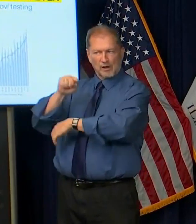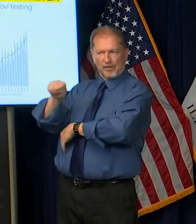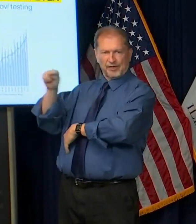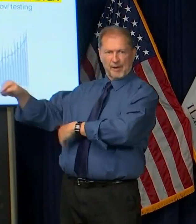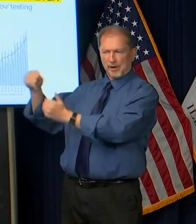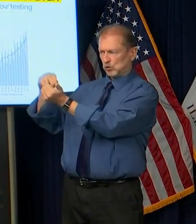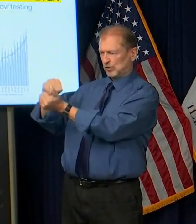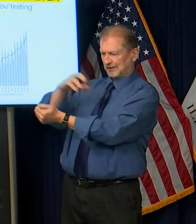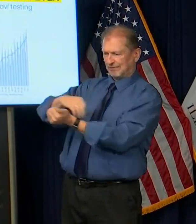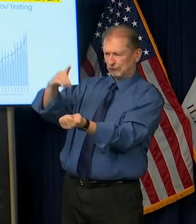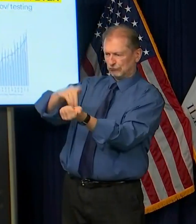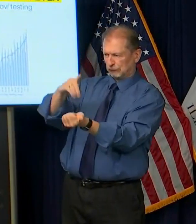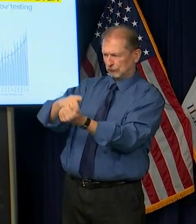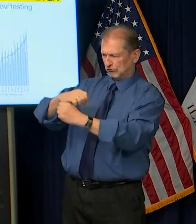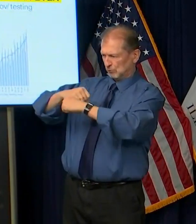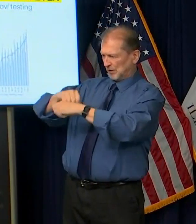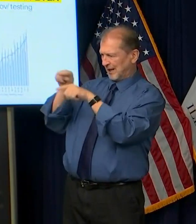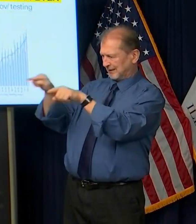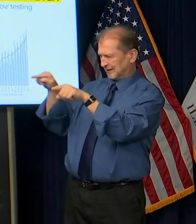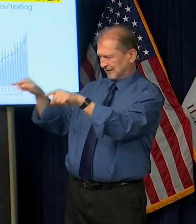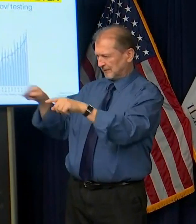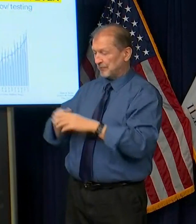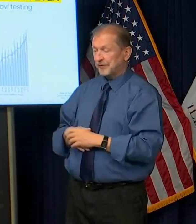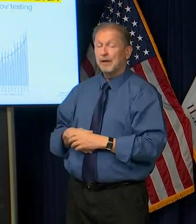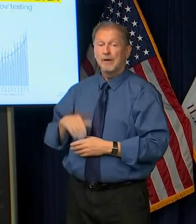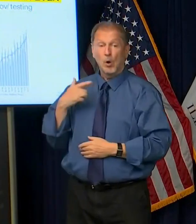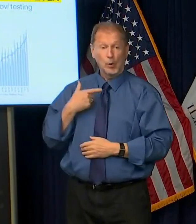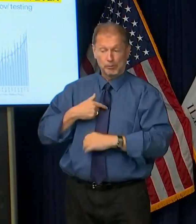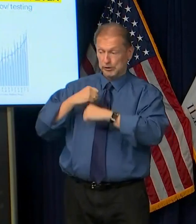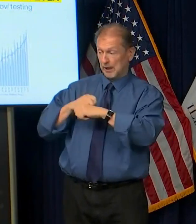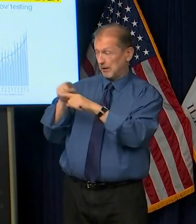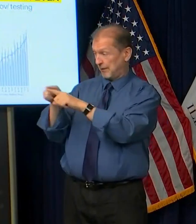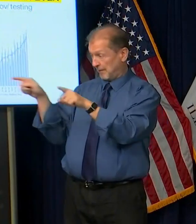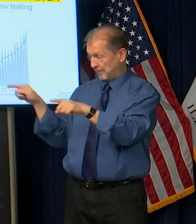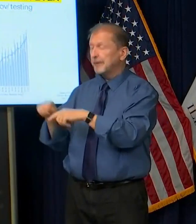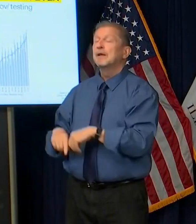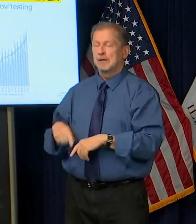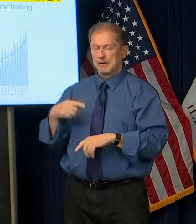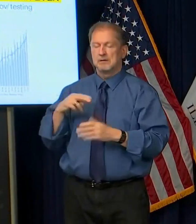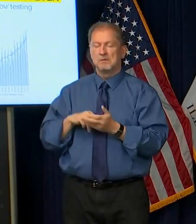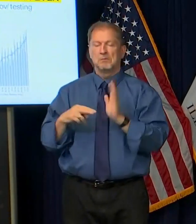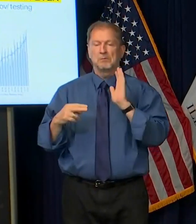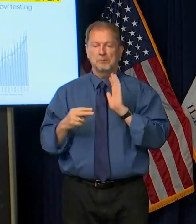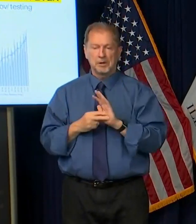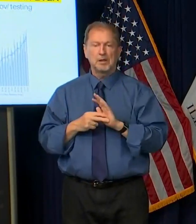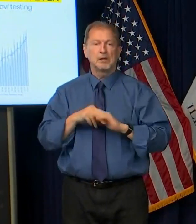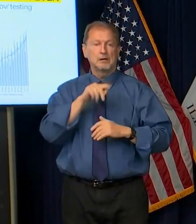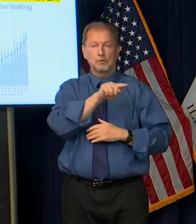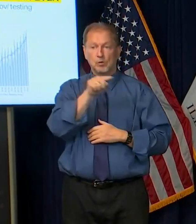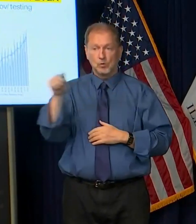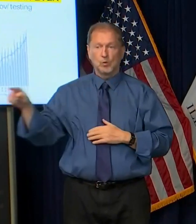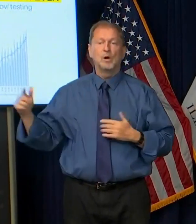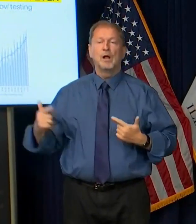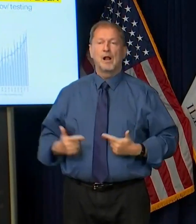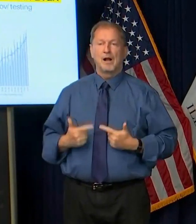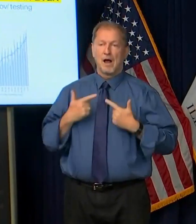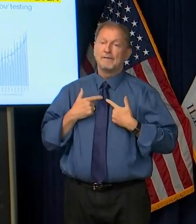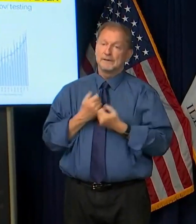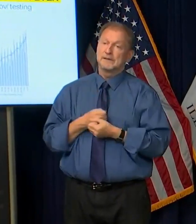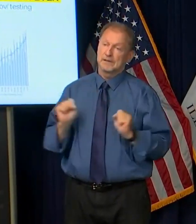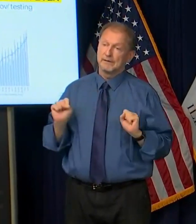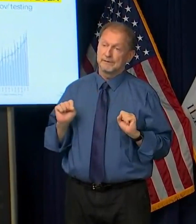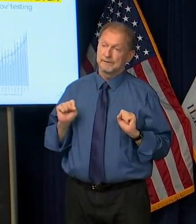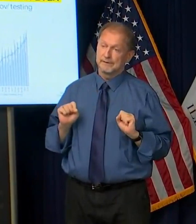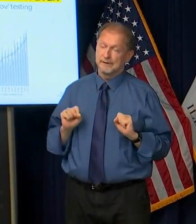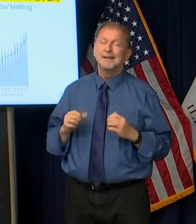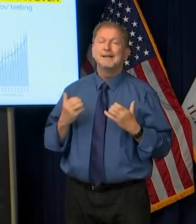and doctors may mean the life of someone you care about will be saved, maybe even yours. Thank you, and with that,